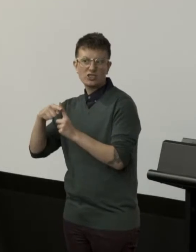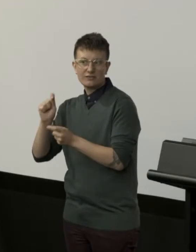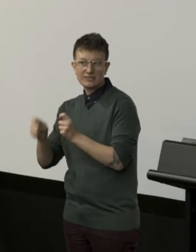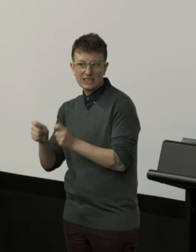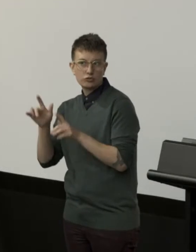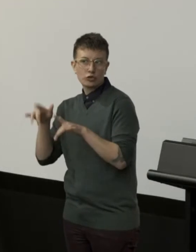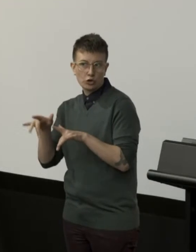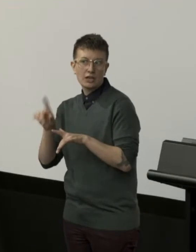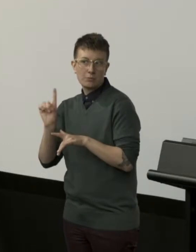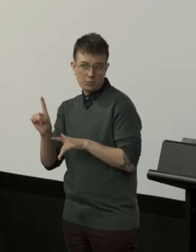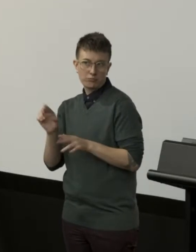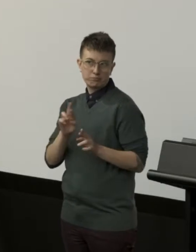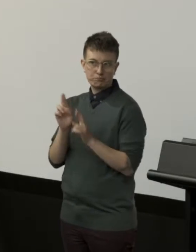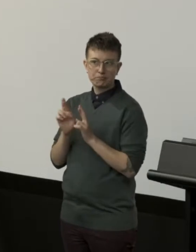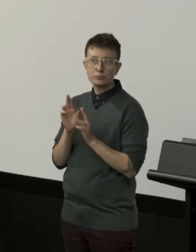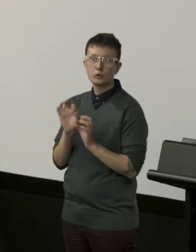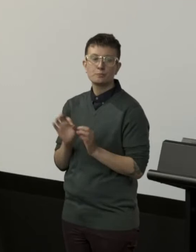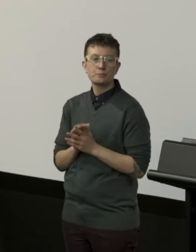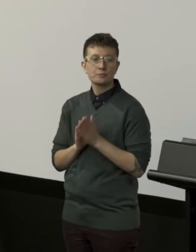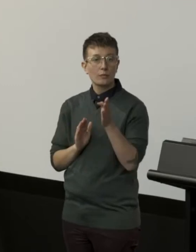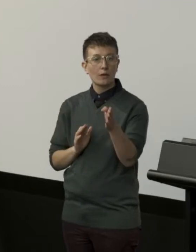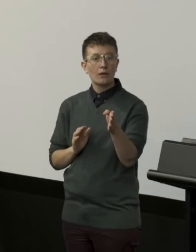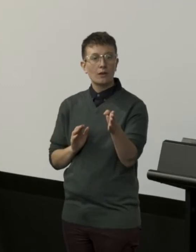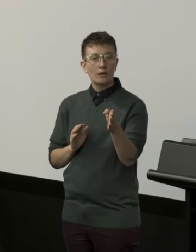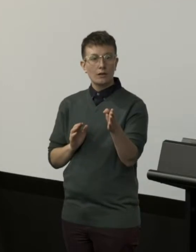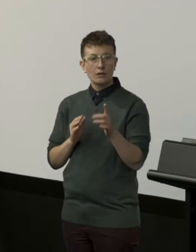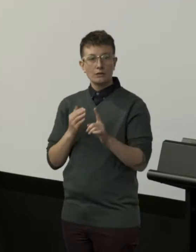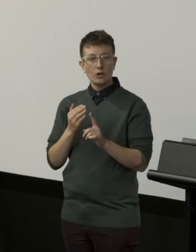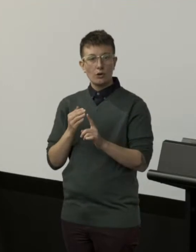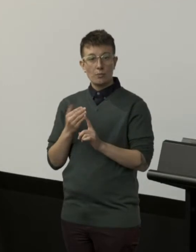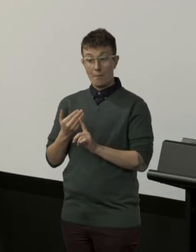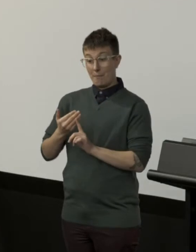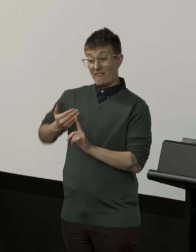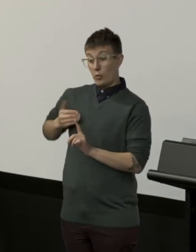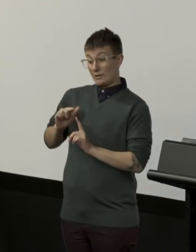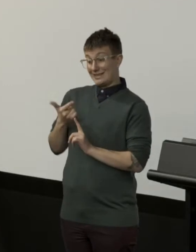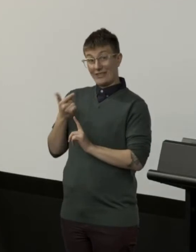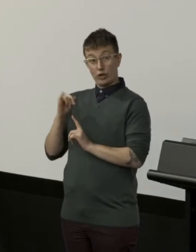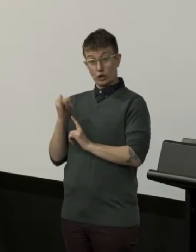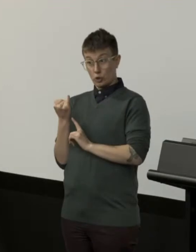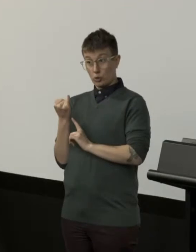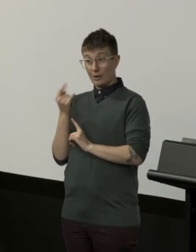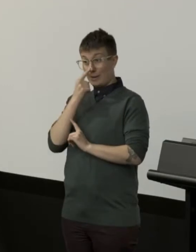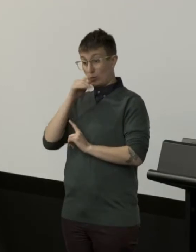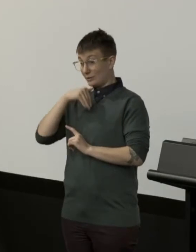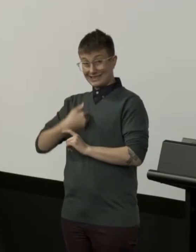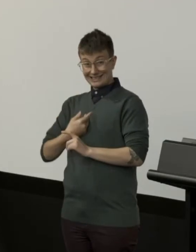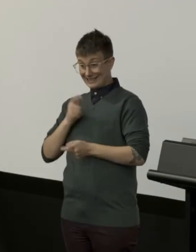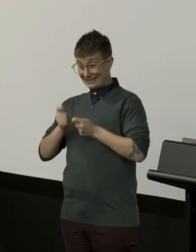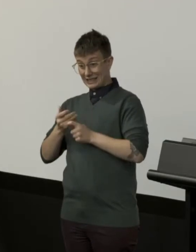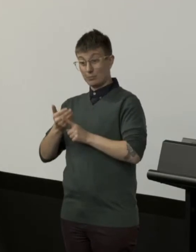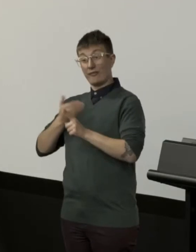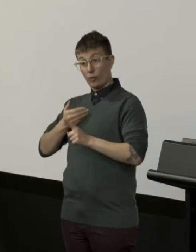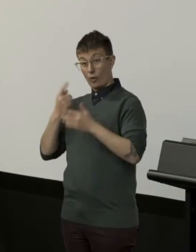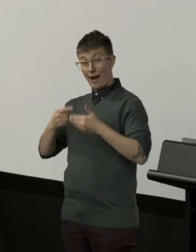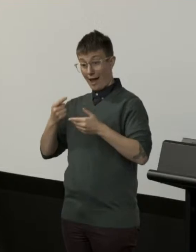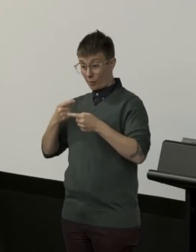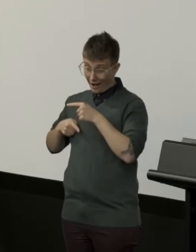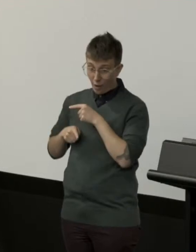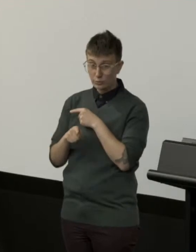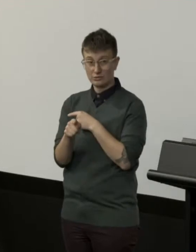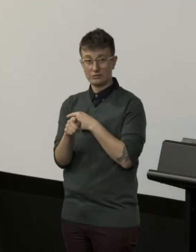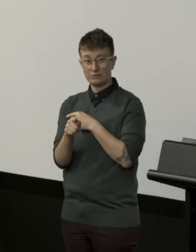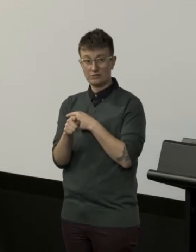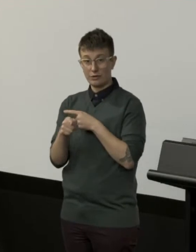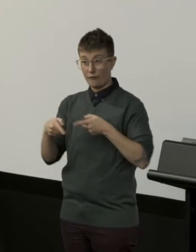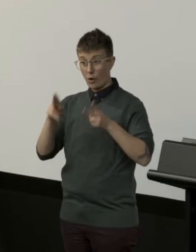7th of June, we can't say that people had to have a test before they were allowed to leave on compassionate grounds. It wasn't a requirement, but it would have been done